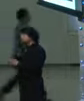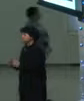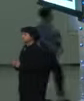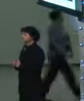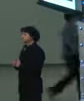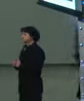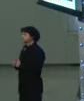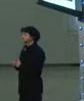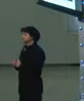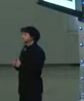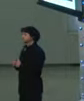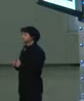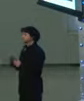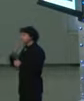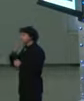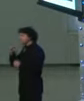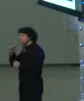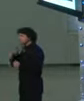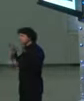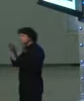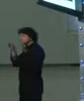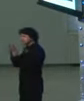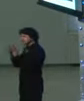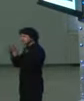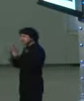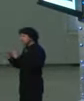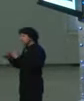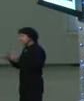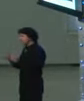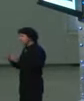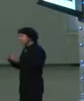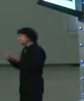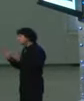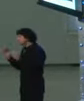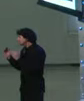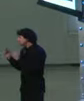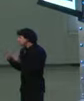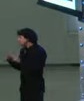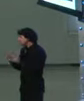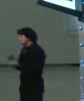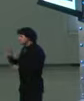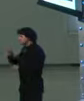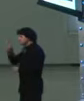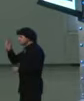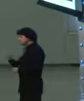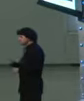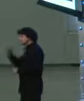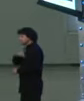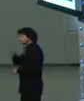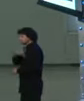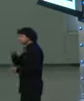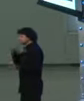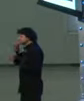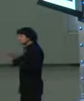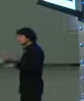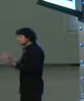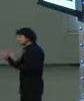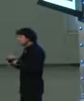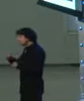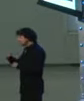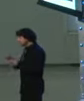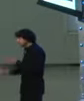how could I say, a lack of personal storytelling, if you like, that you're creating stories that are there for a